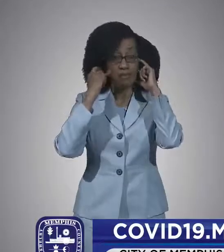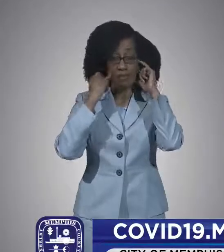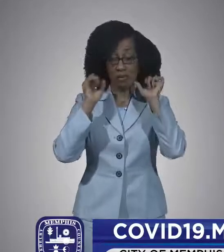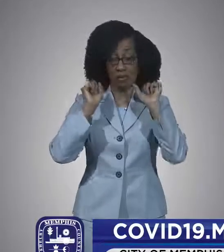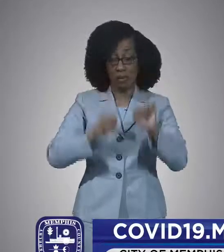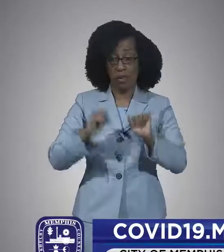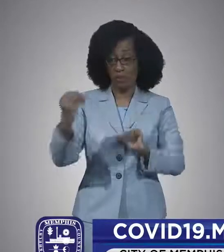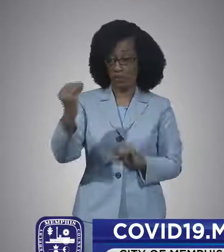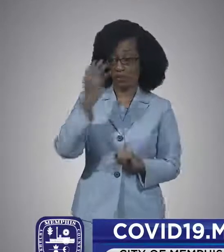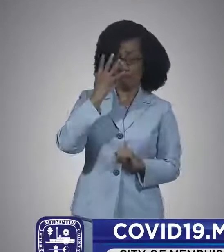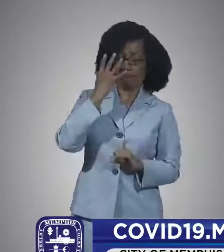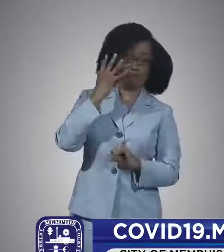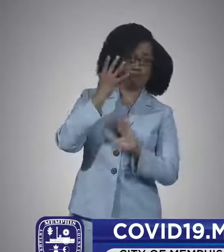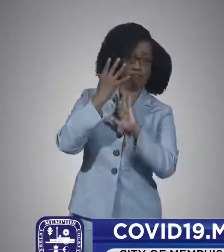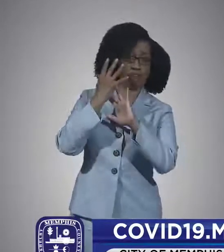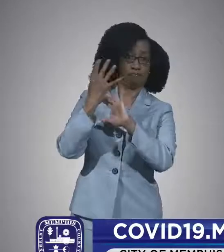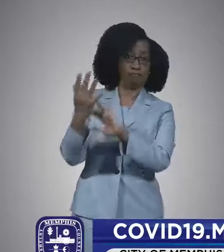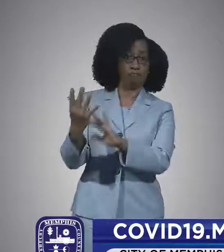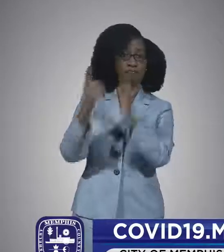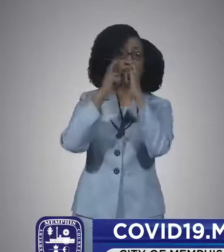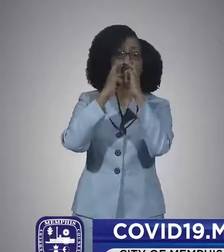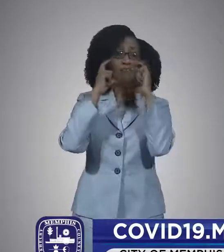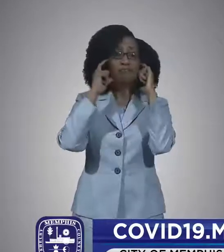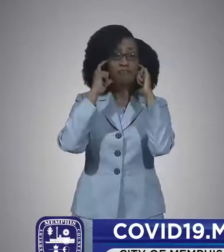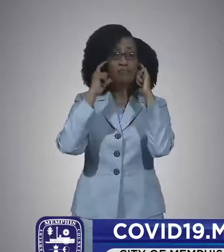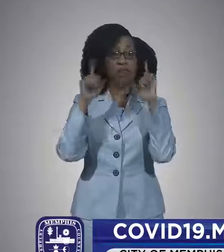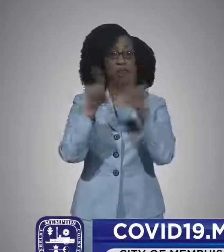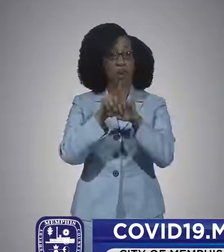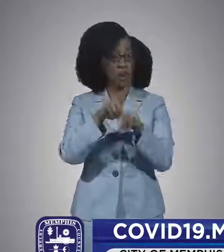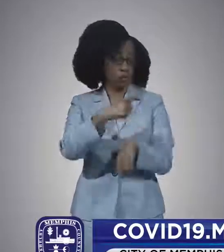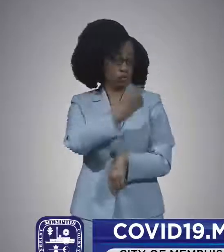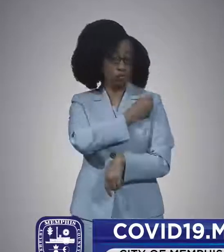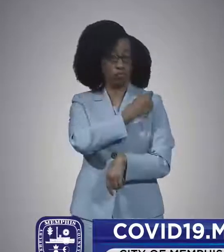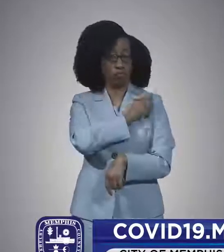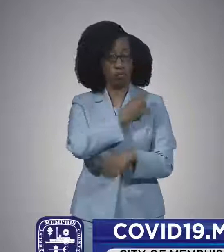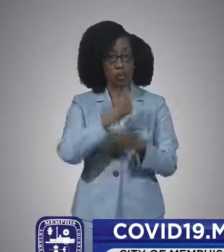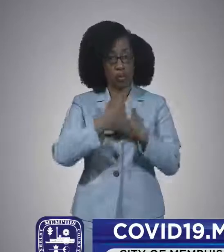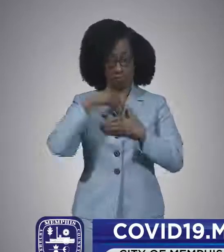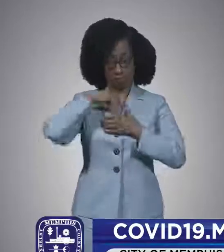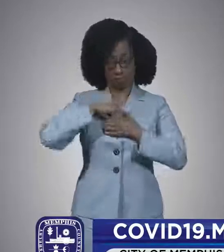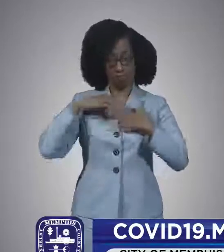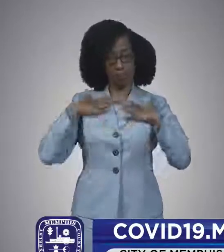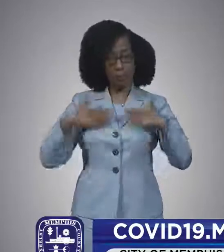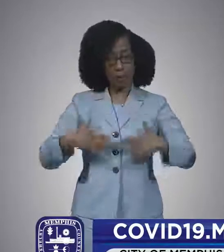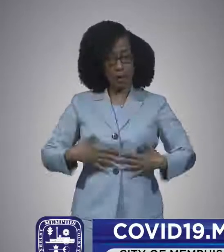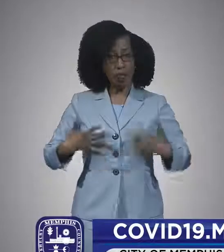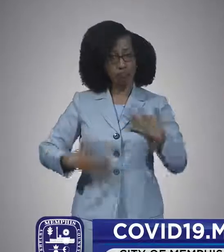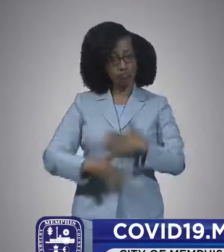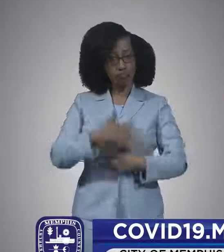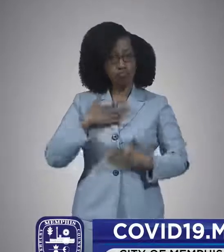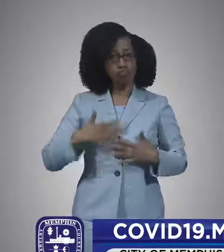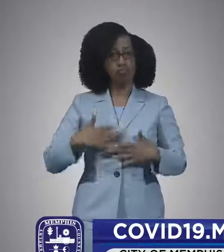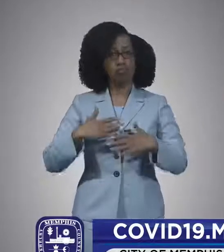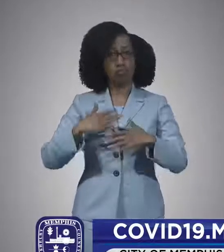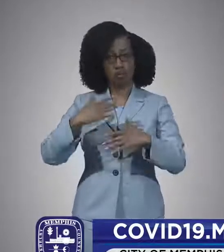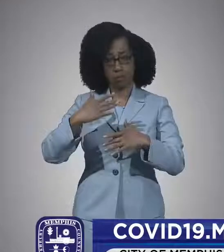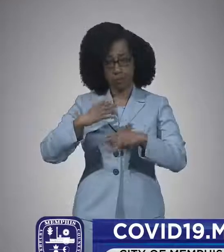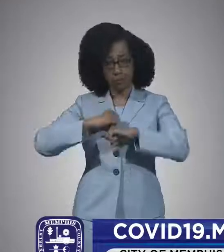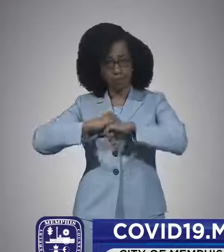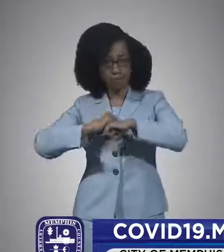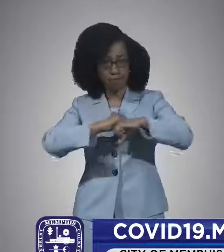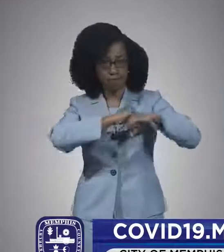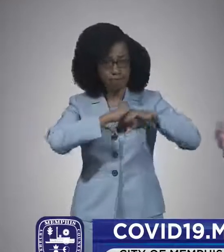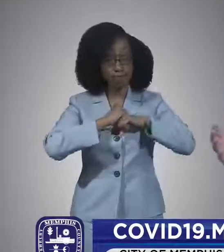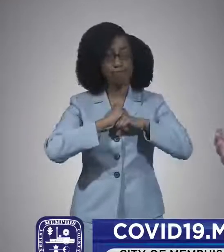exposed, and getting a vaccination, which will build your antibodies to help fight off a potential infection. Protecting